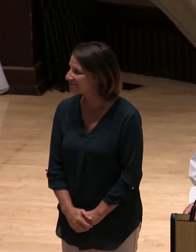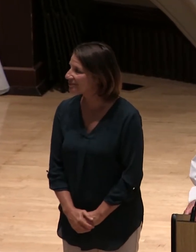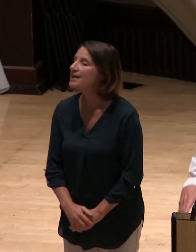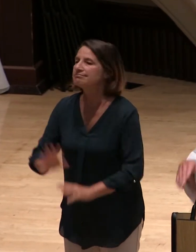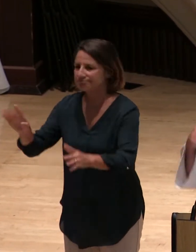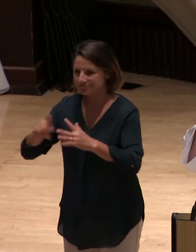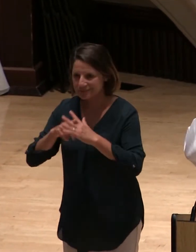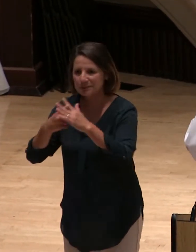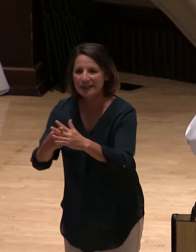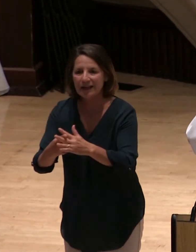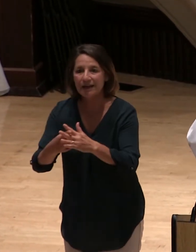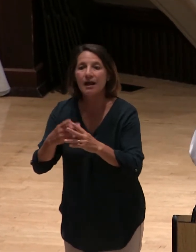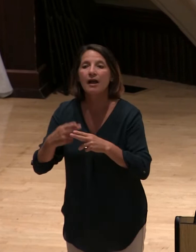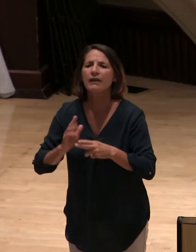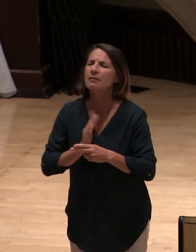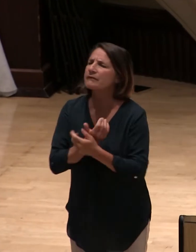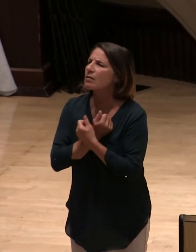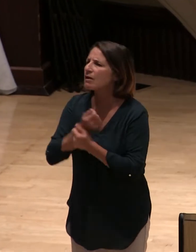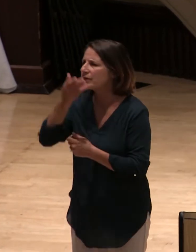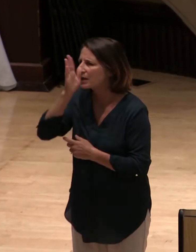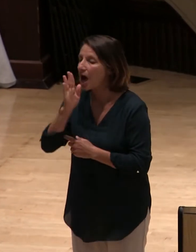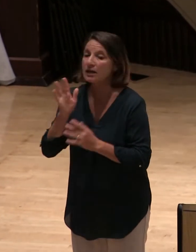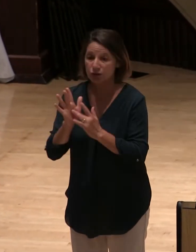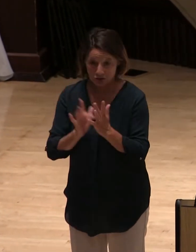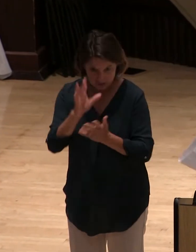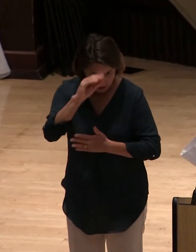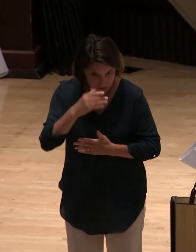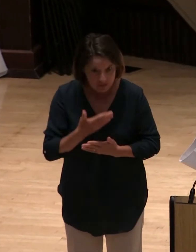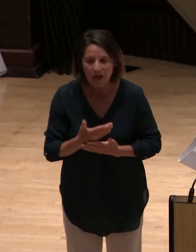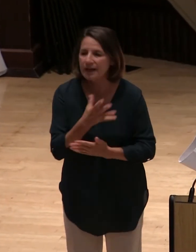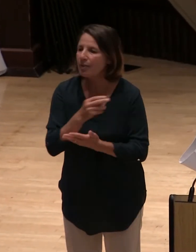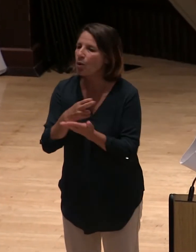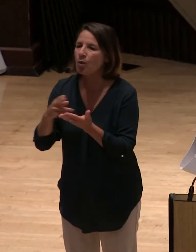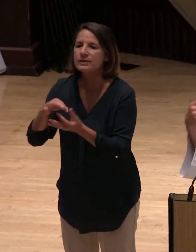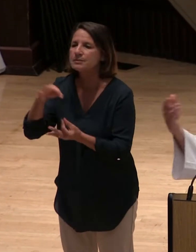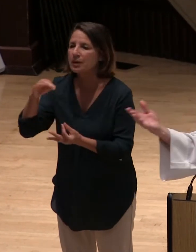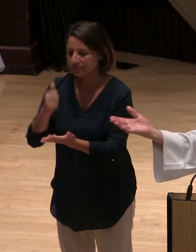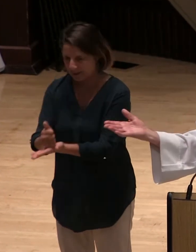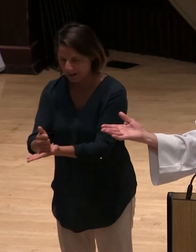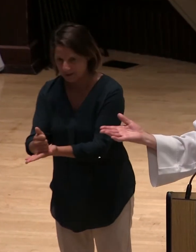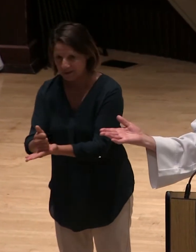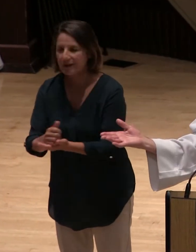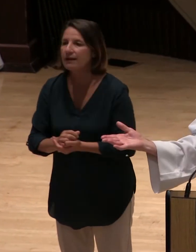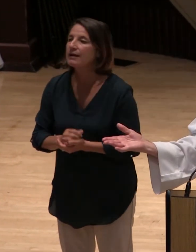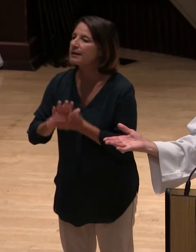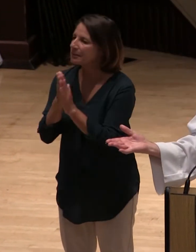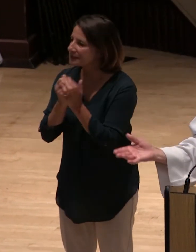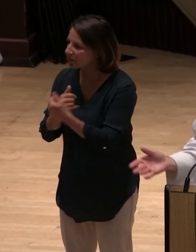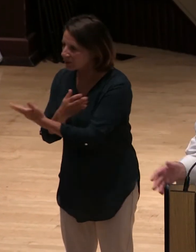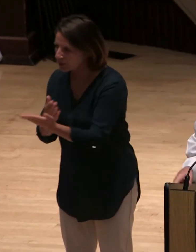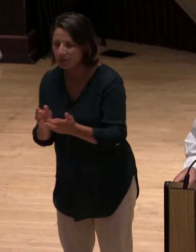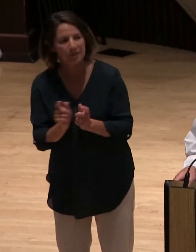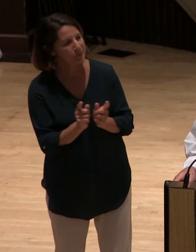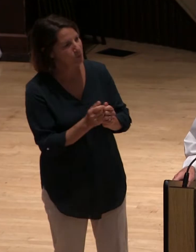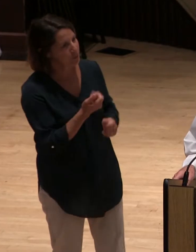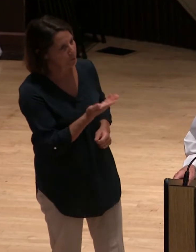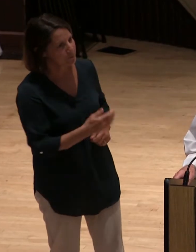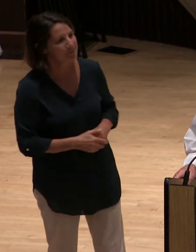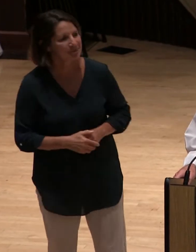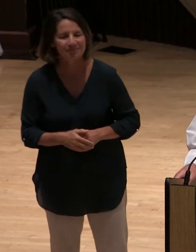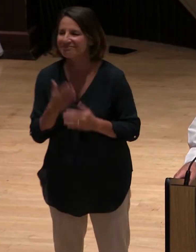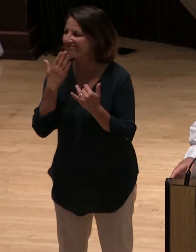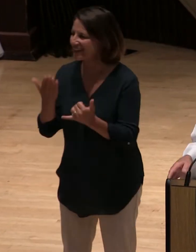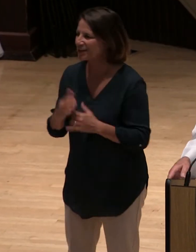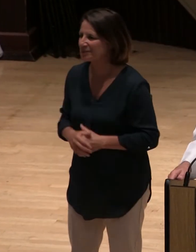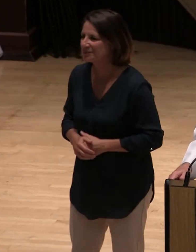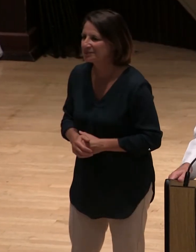Let's begin. In the name of our loving God, Jesus, the Son, and the Holy Spirit, peace be with you.